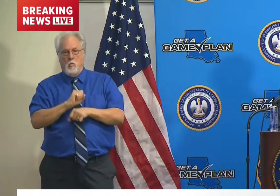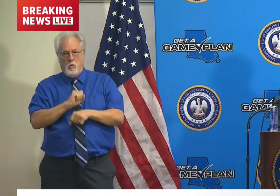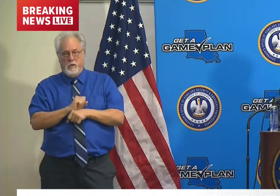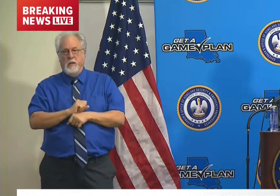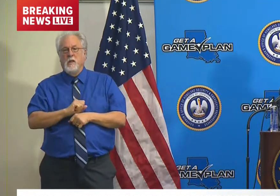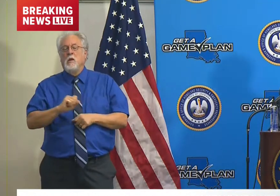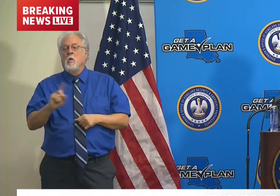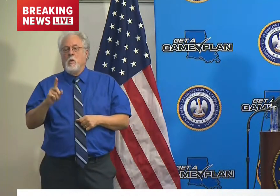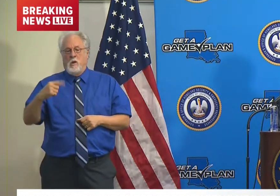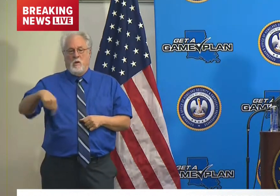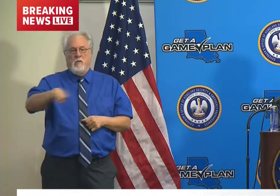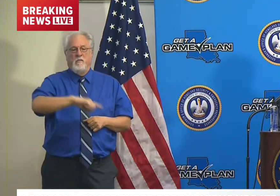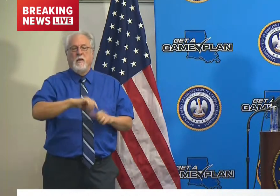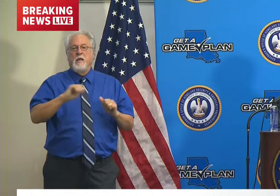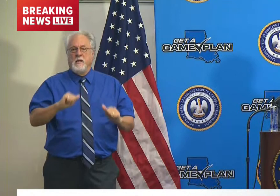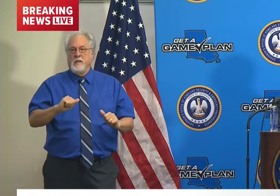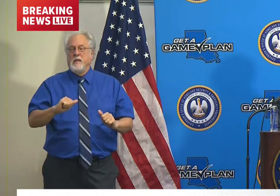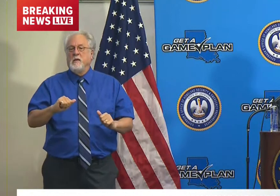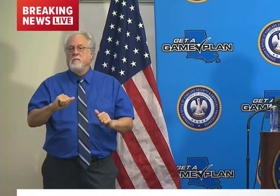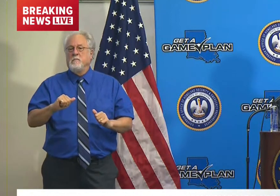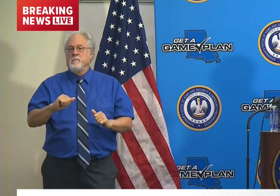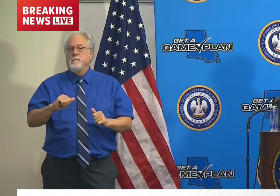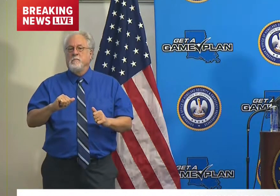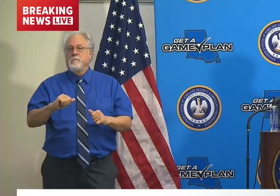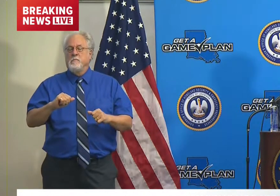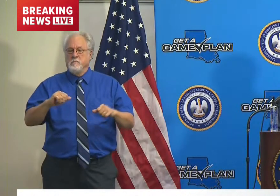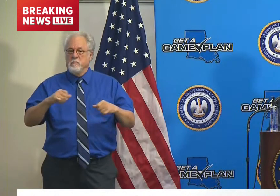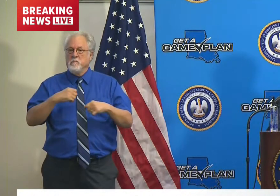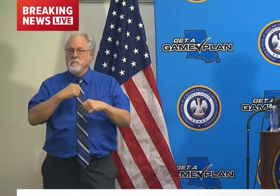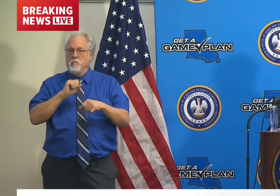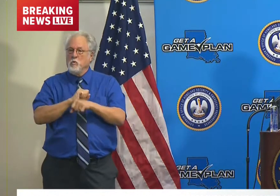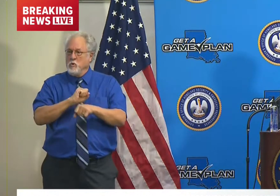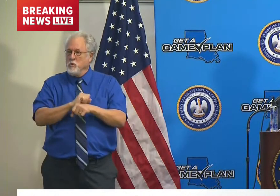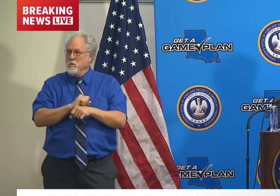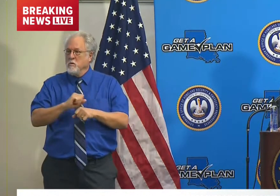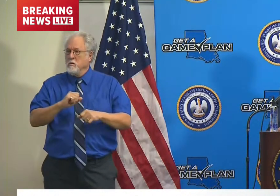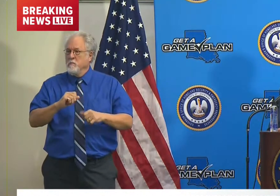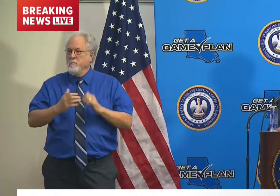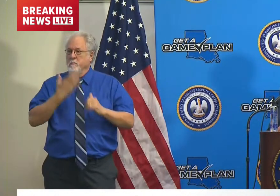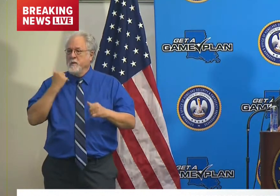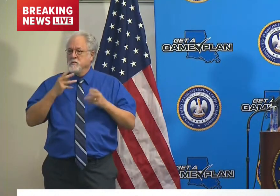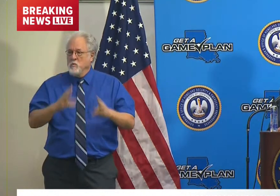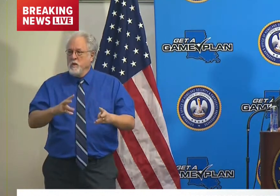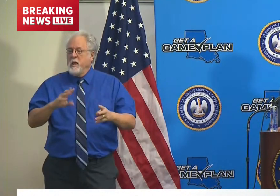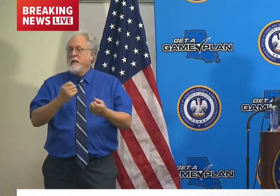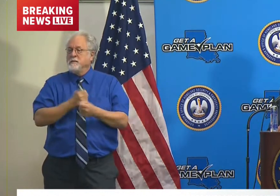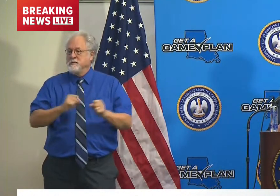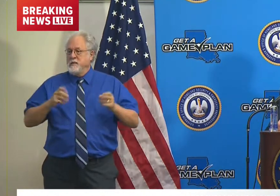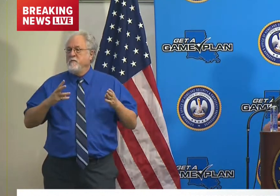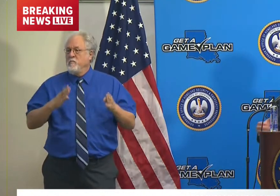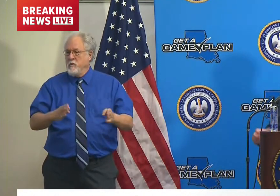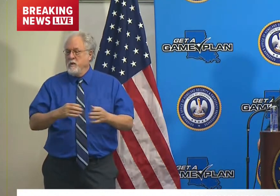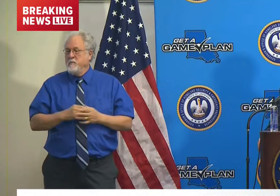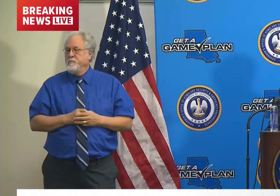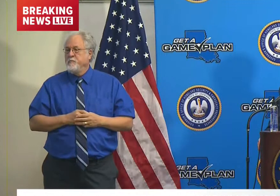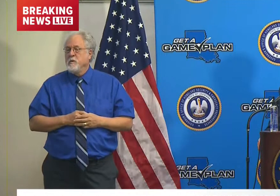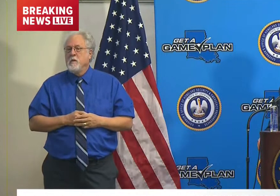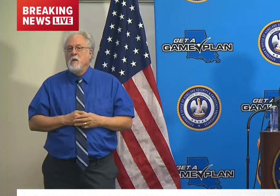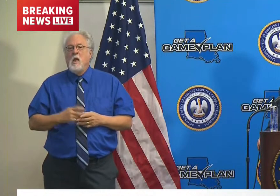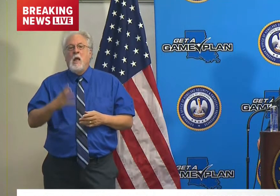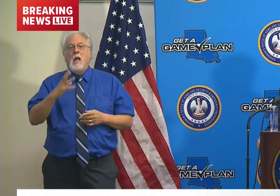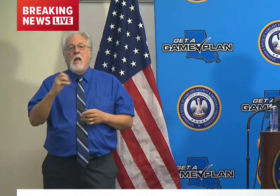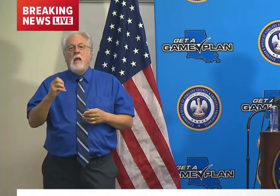be most efficient and productive, but also in the safest possible way.